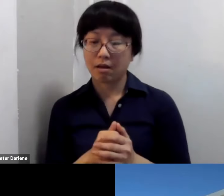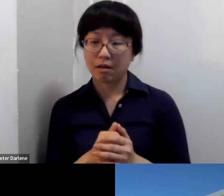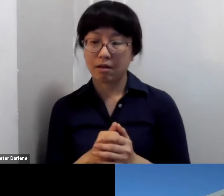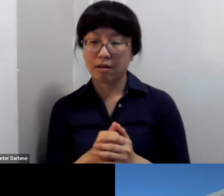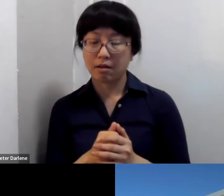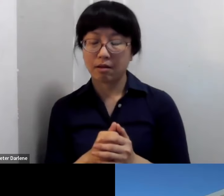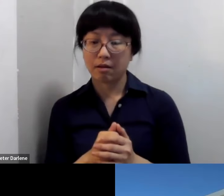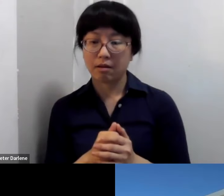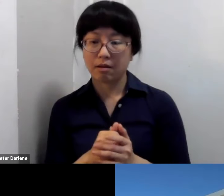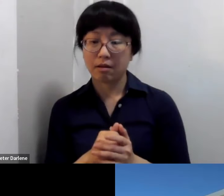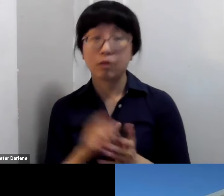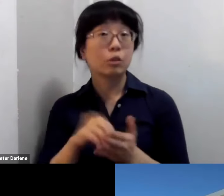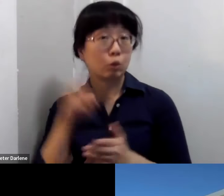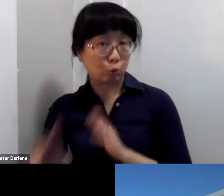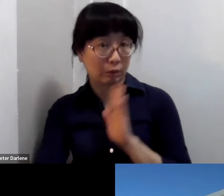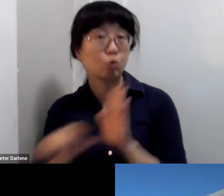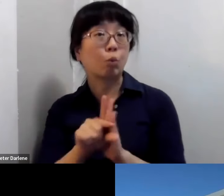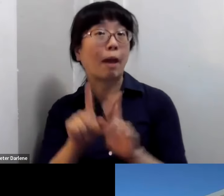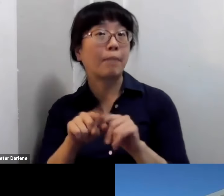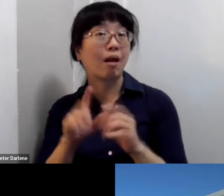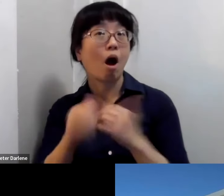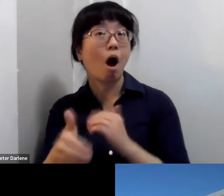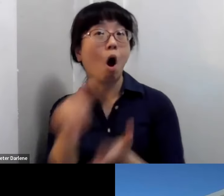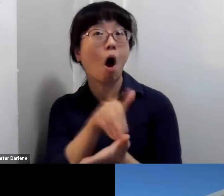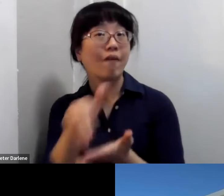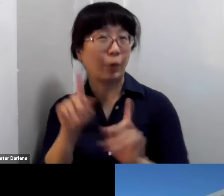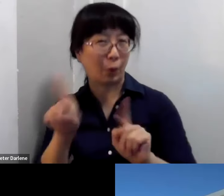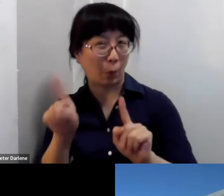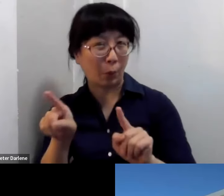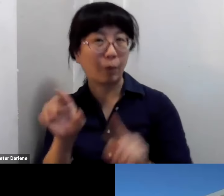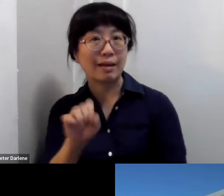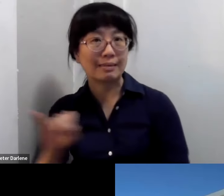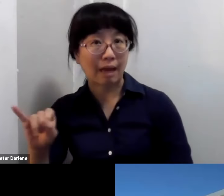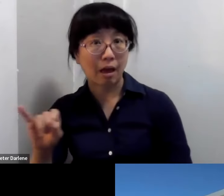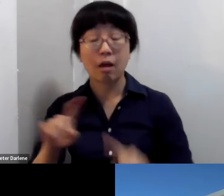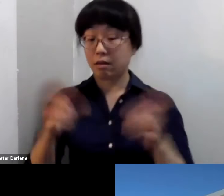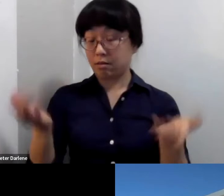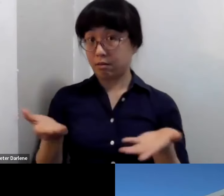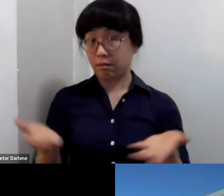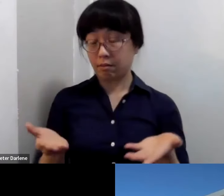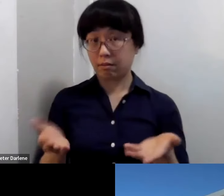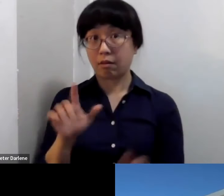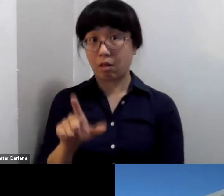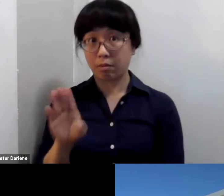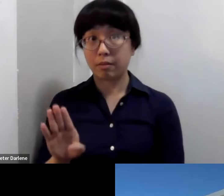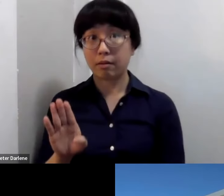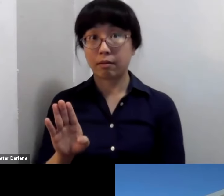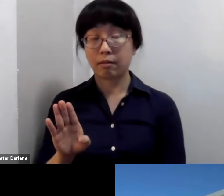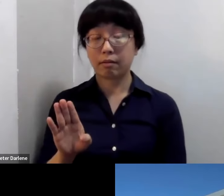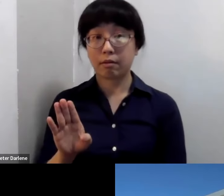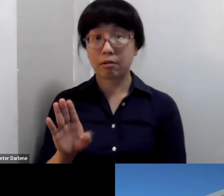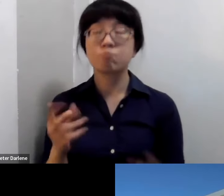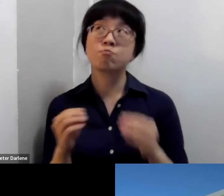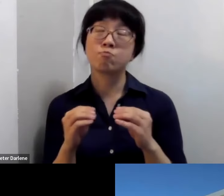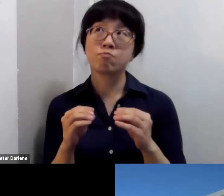the students' grades based on the frequency of their SI use, but here at Long Beach, it's definitely